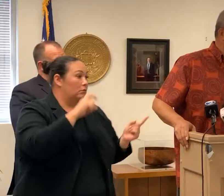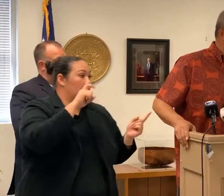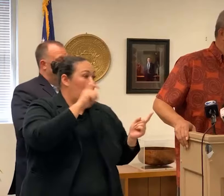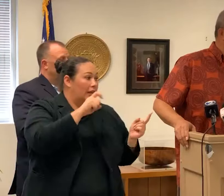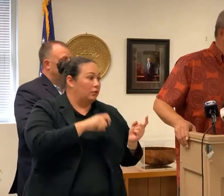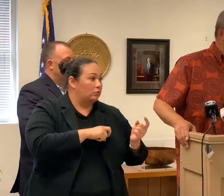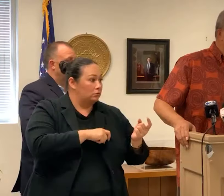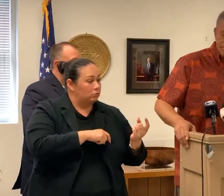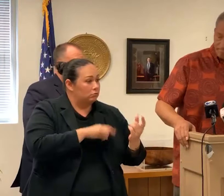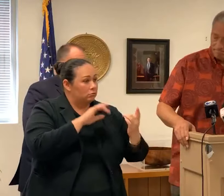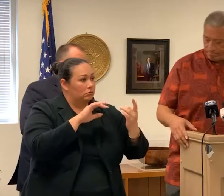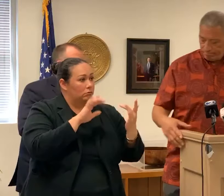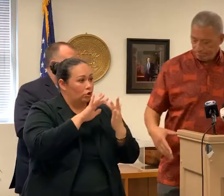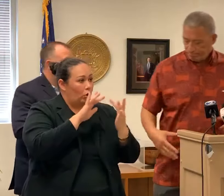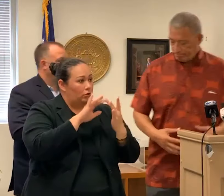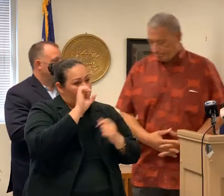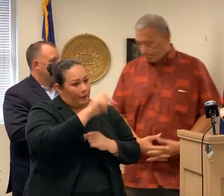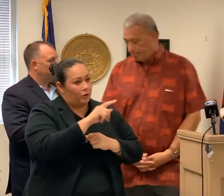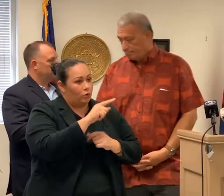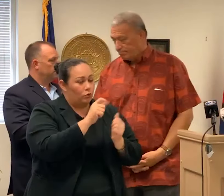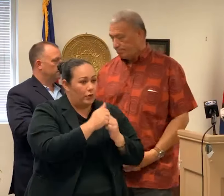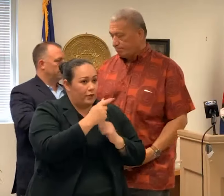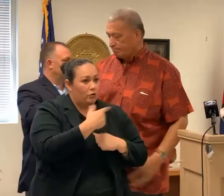you. Yeah. Thank you, Jeremy.